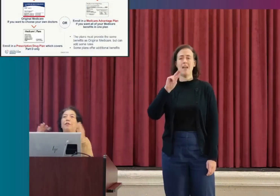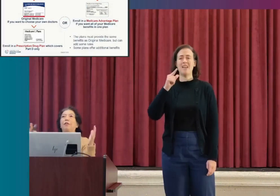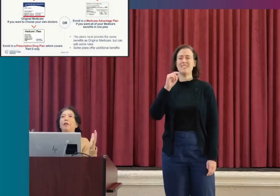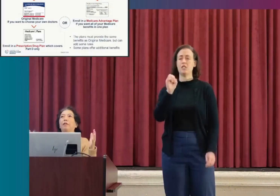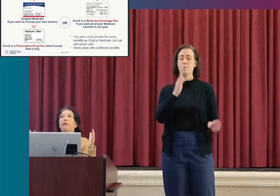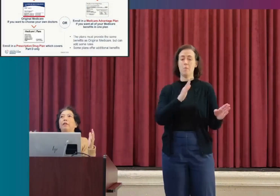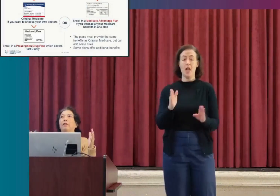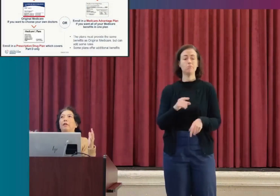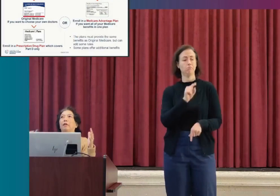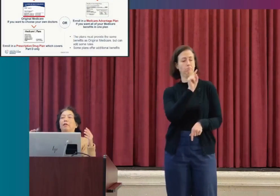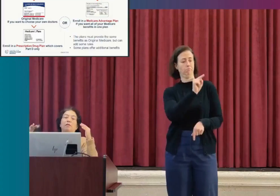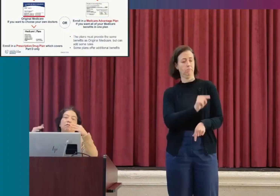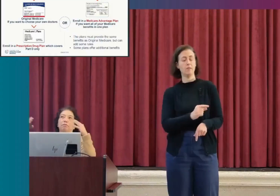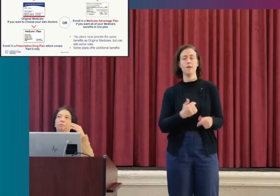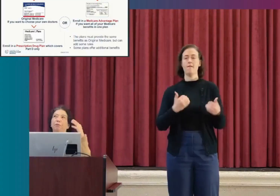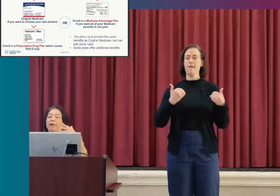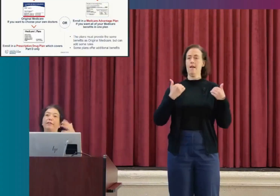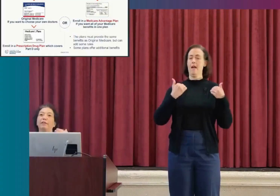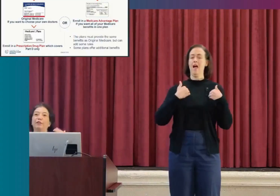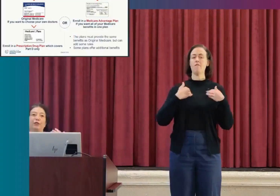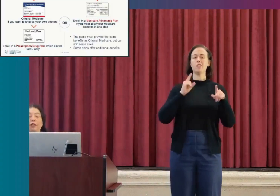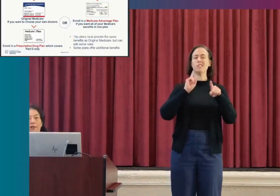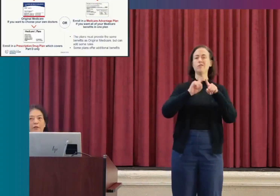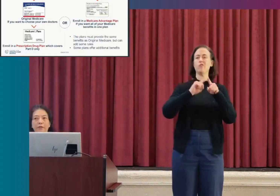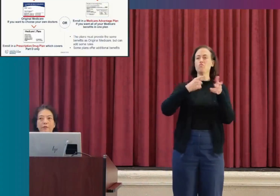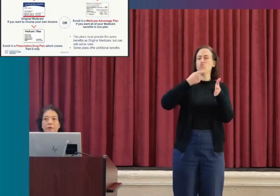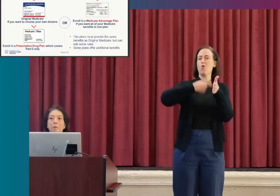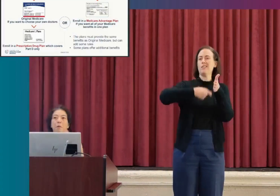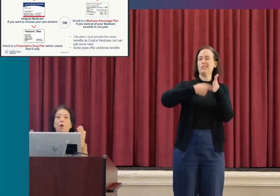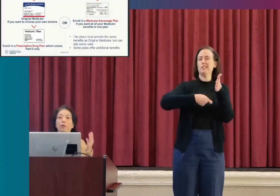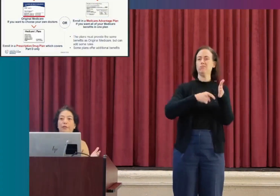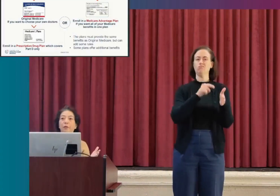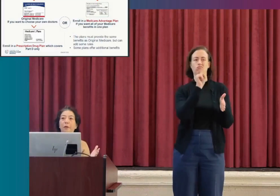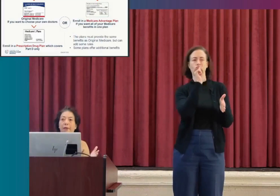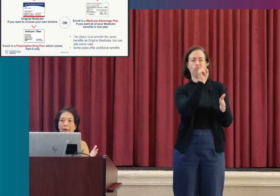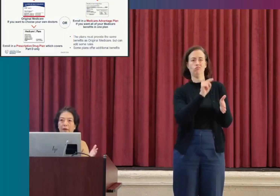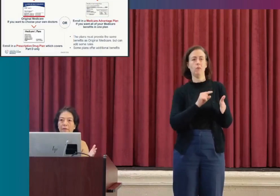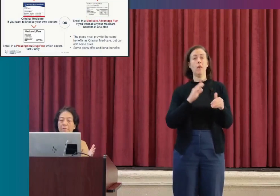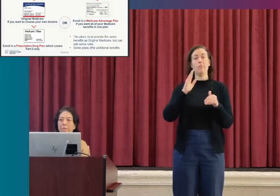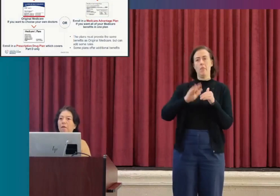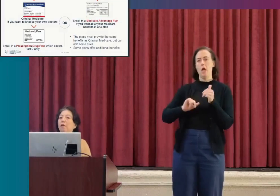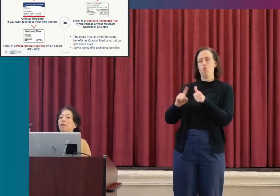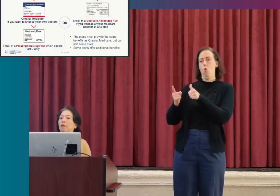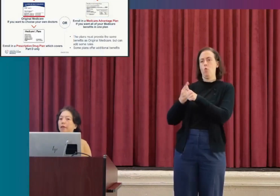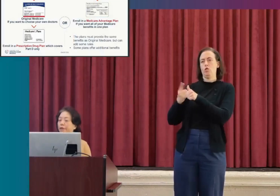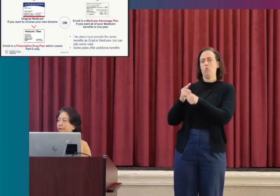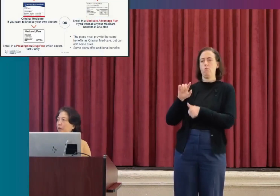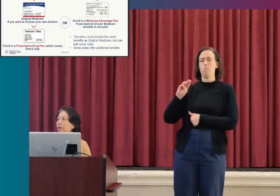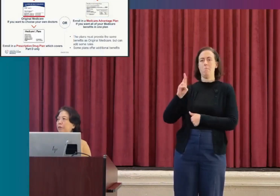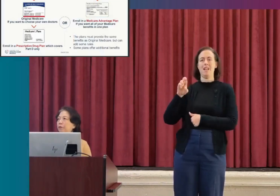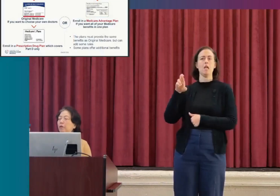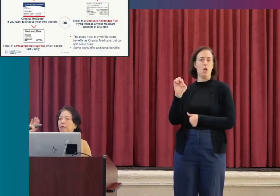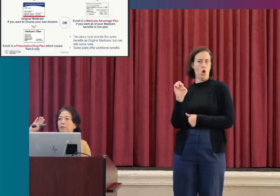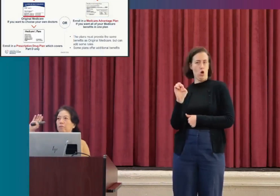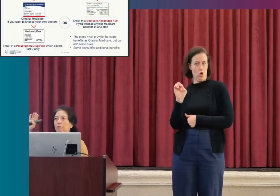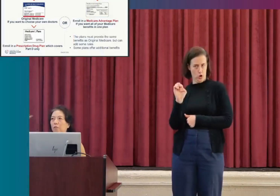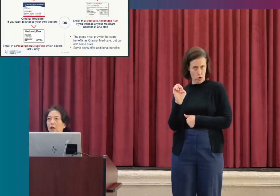have different pricing structures from original Medicare. Instead